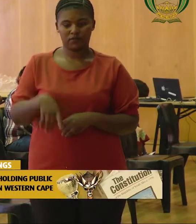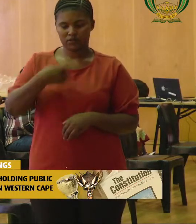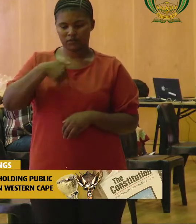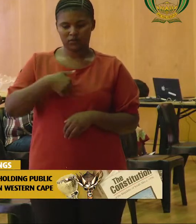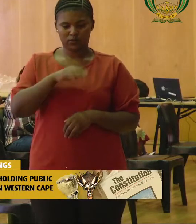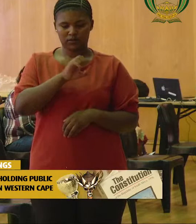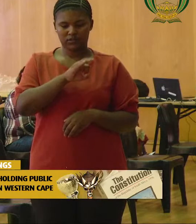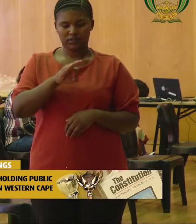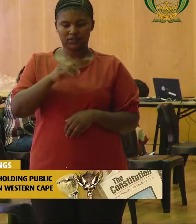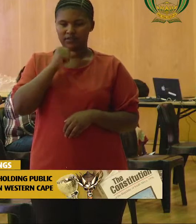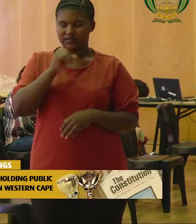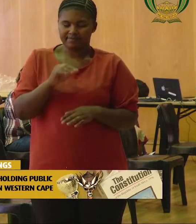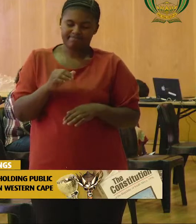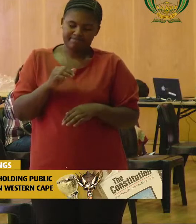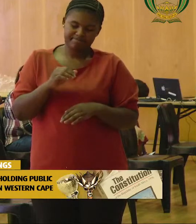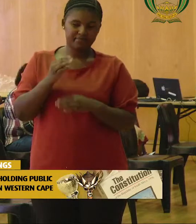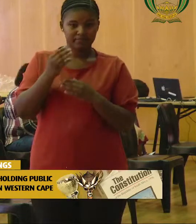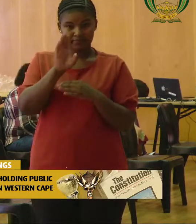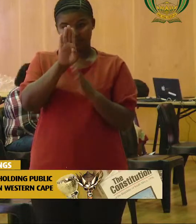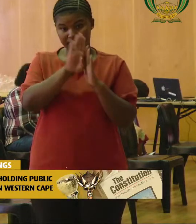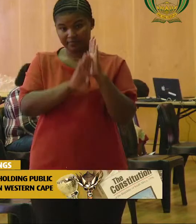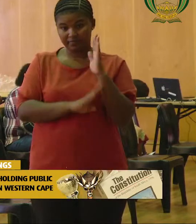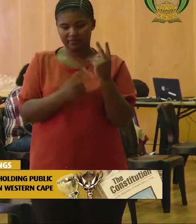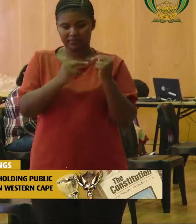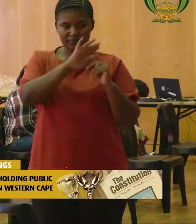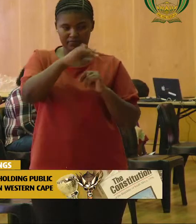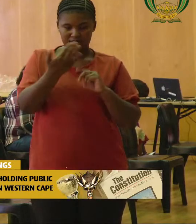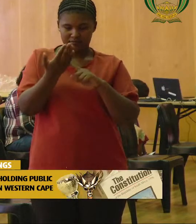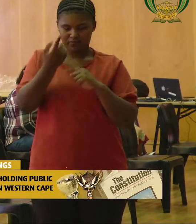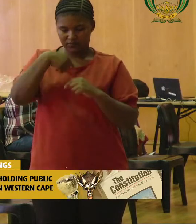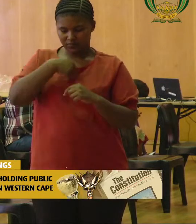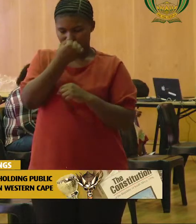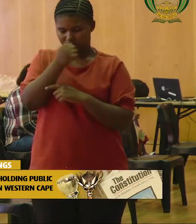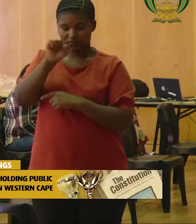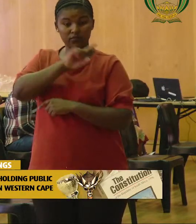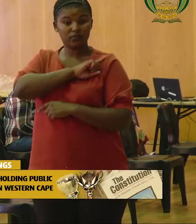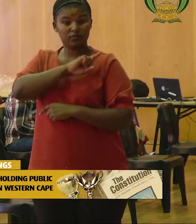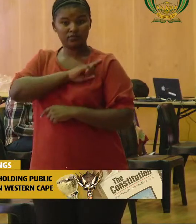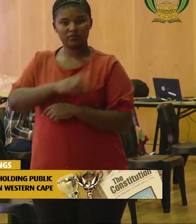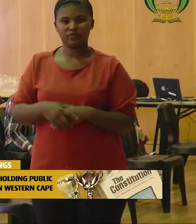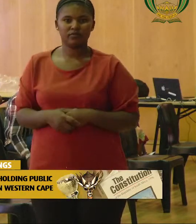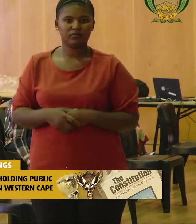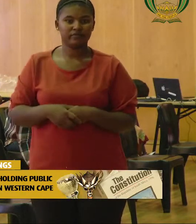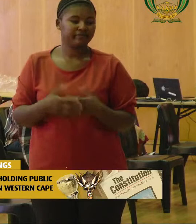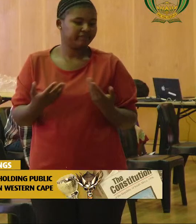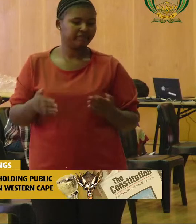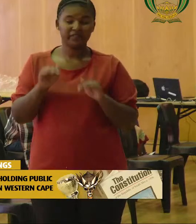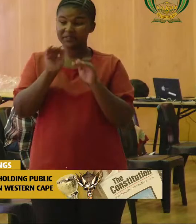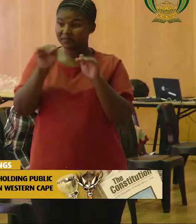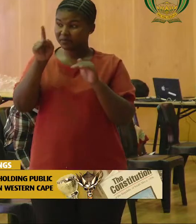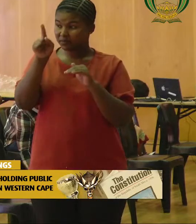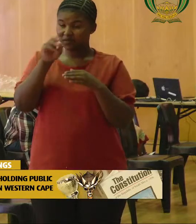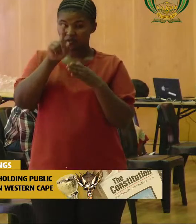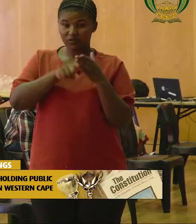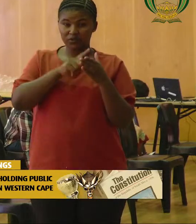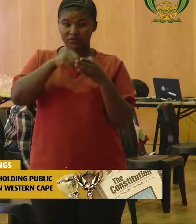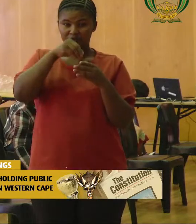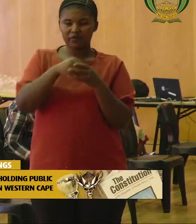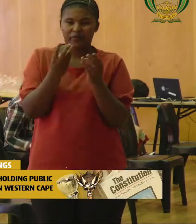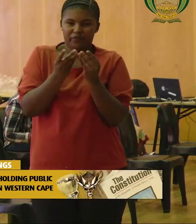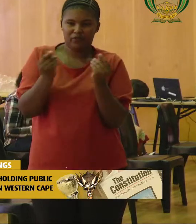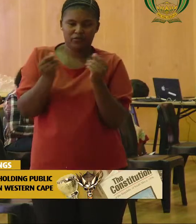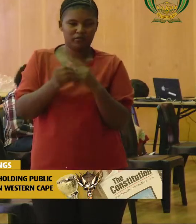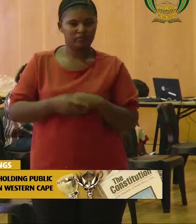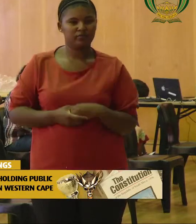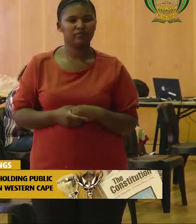Si-EFF sitha siyixhasi lena. Singayixhasi njena, it's because abantu abavotayo bambalwa.